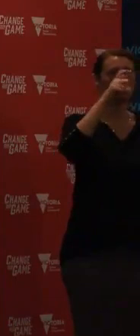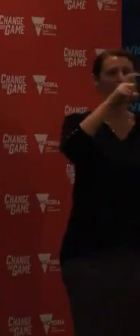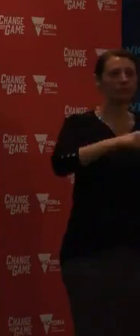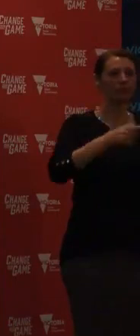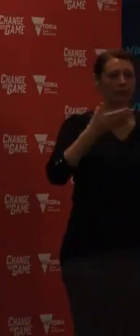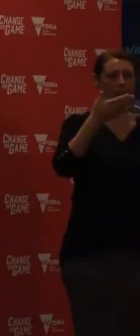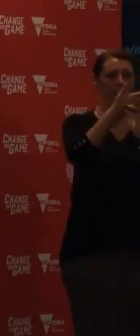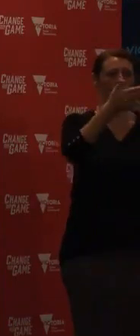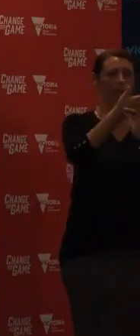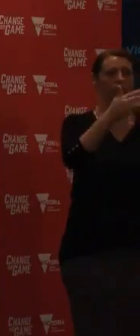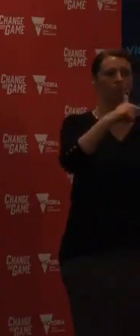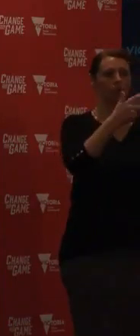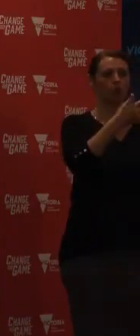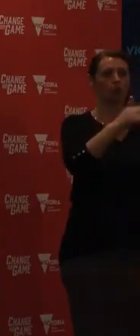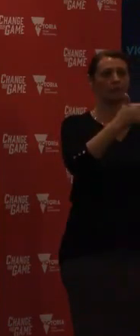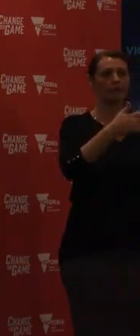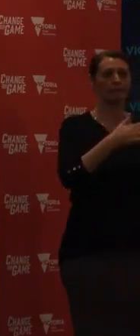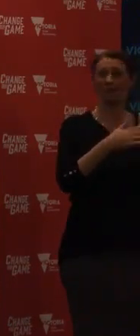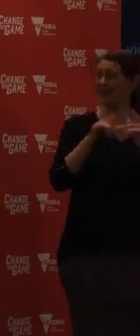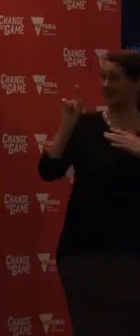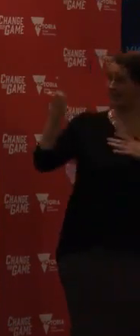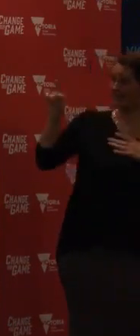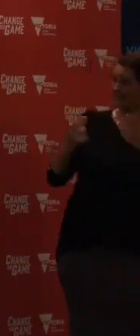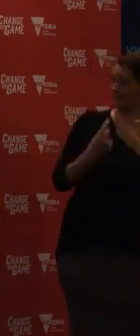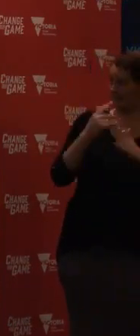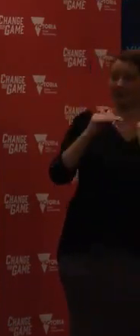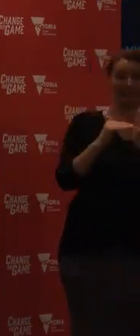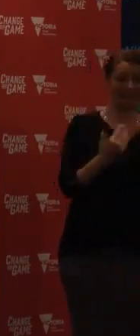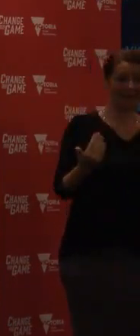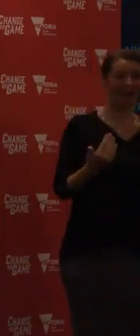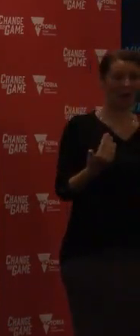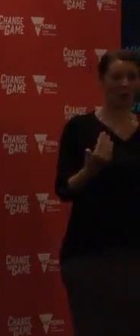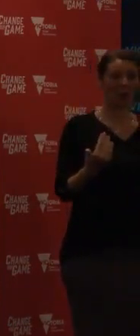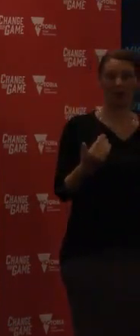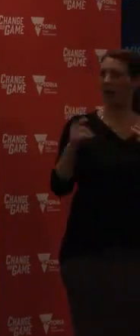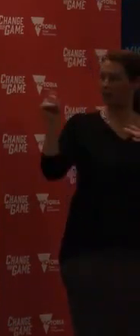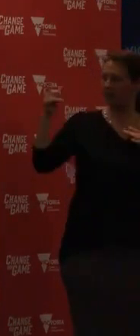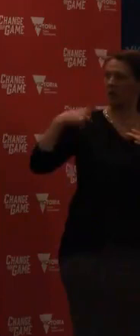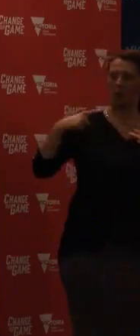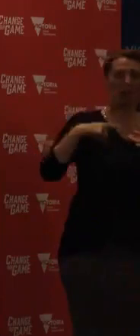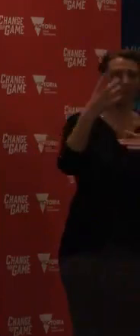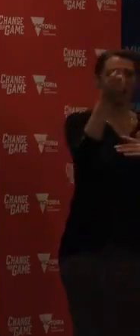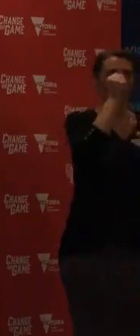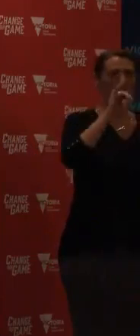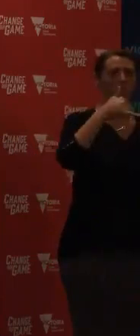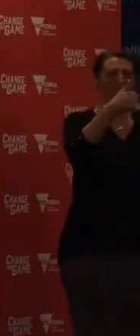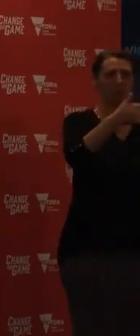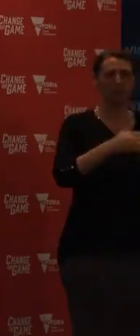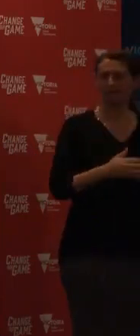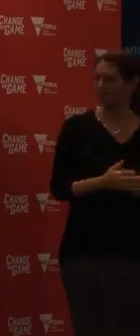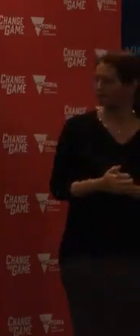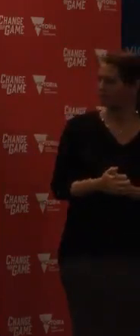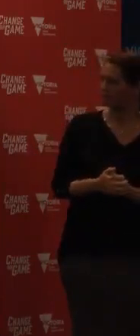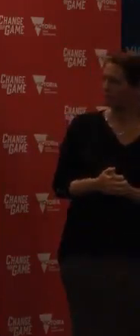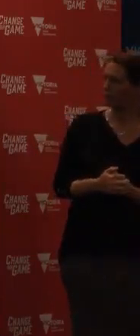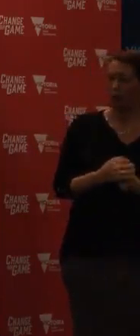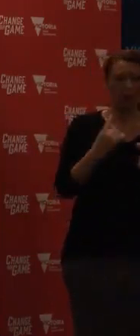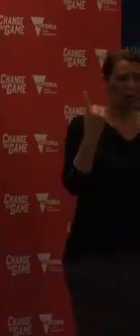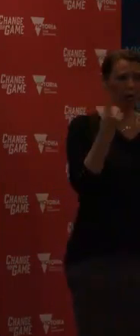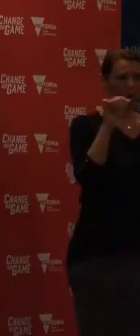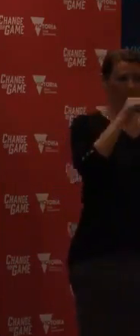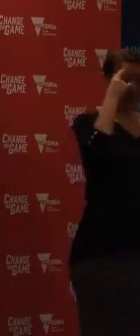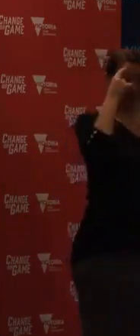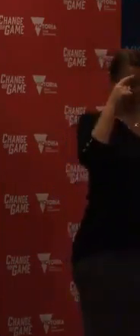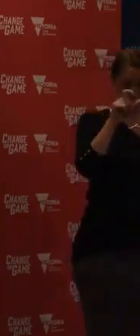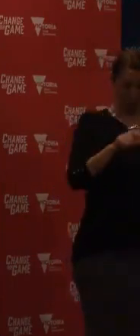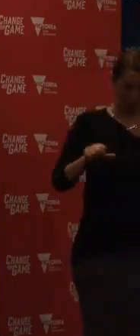tourism, accessible tourism. And it's this sort of stuff happening right here in this state, which is the reason why they won the award. Who would have thought that a